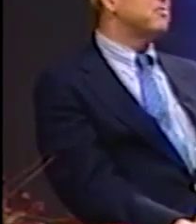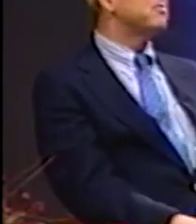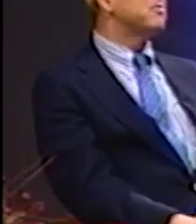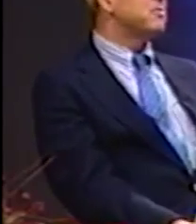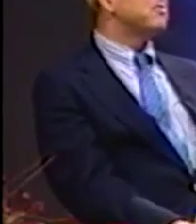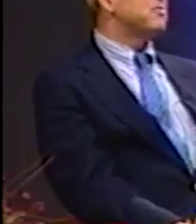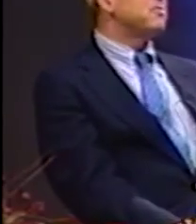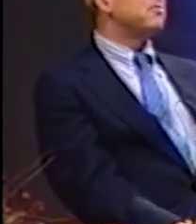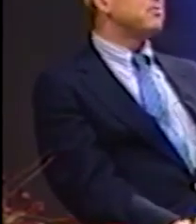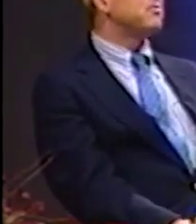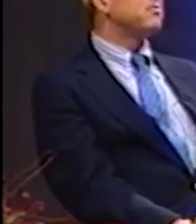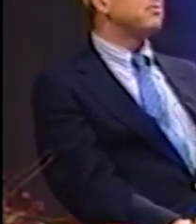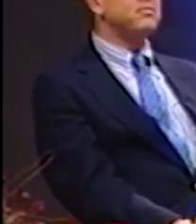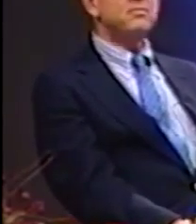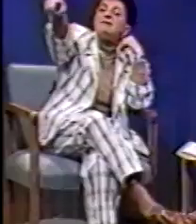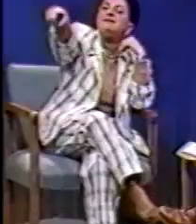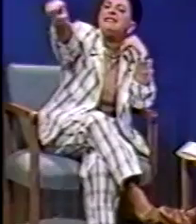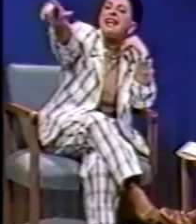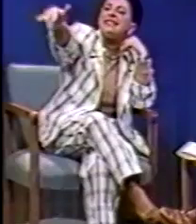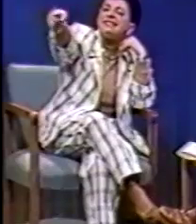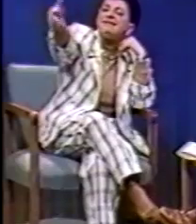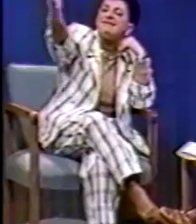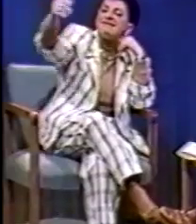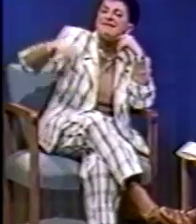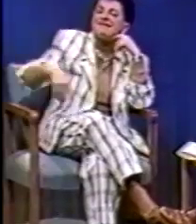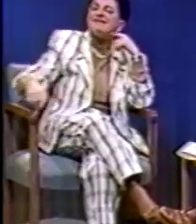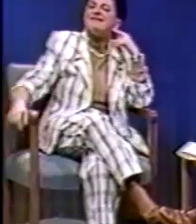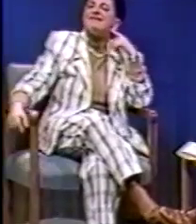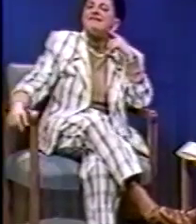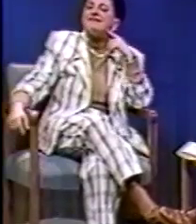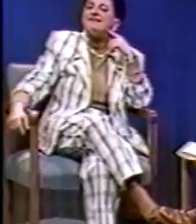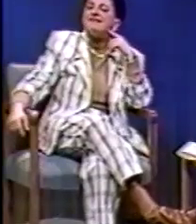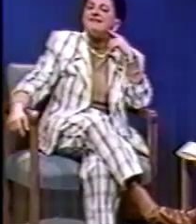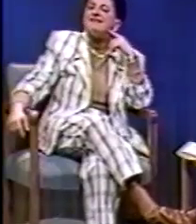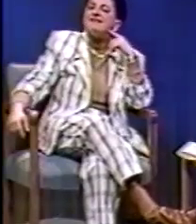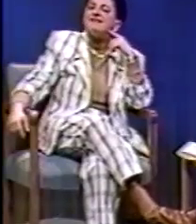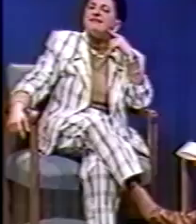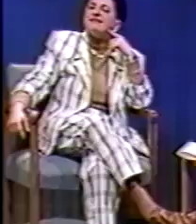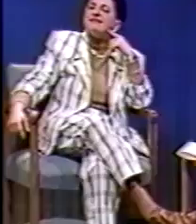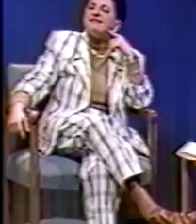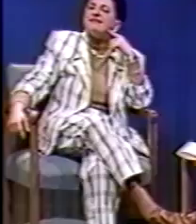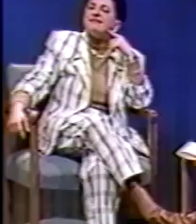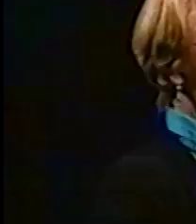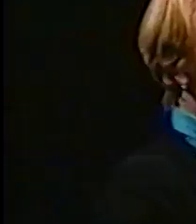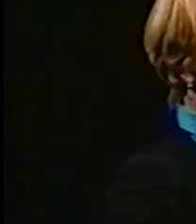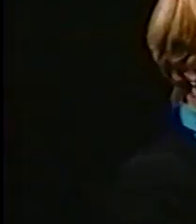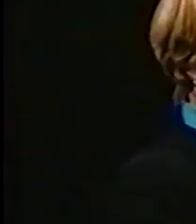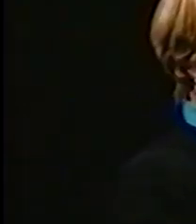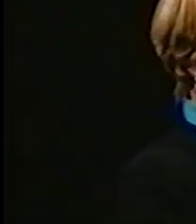in Washington, D.C. Okay, we have a question here from Sally.